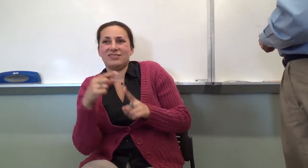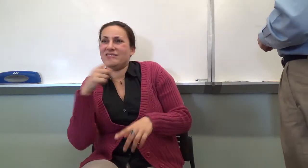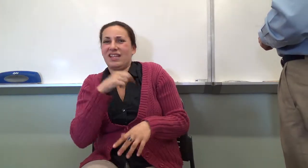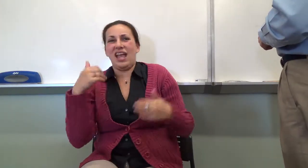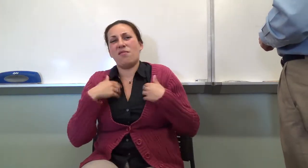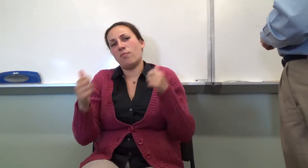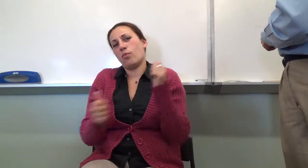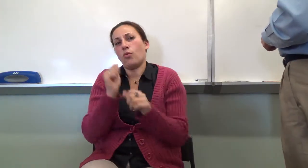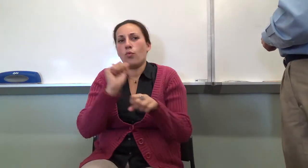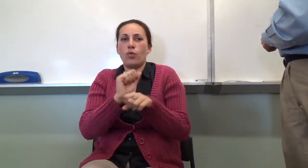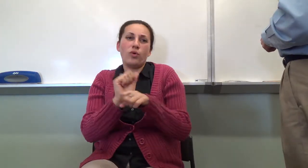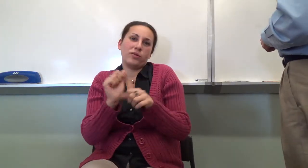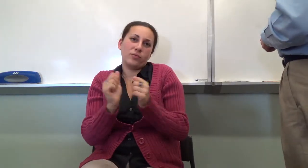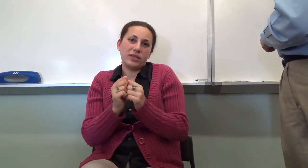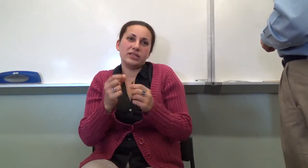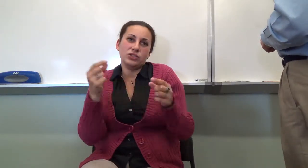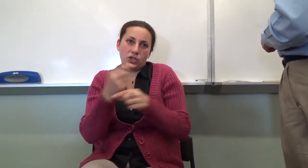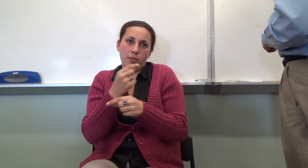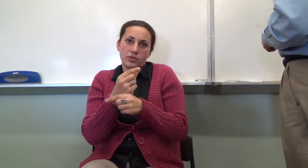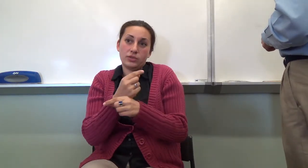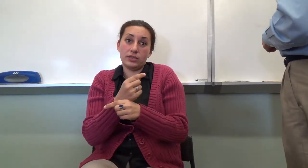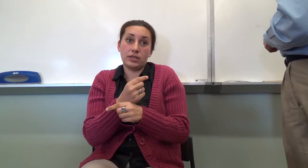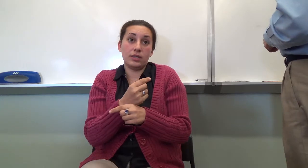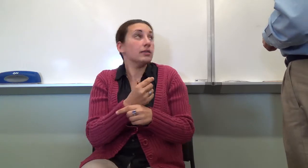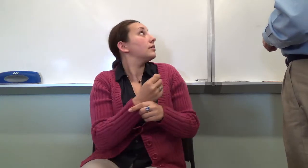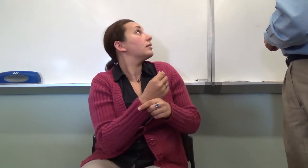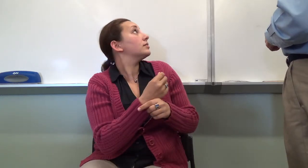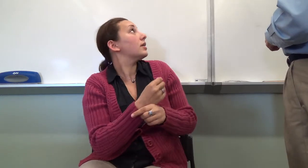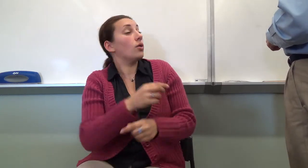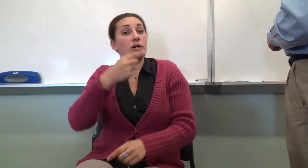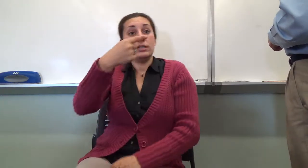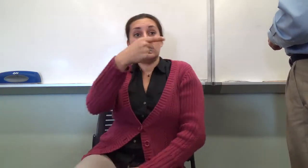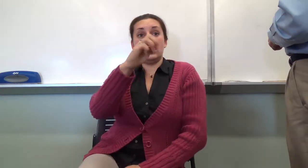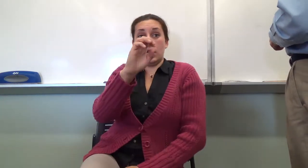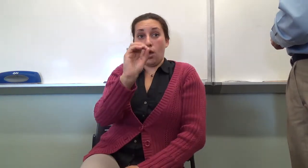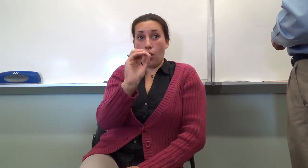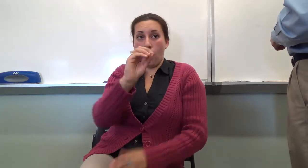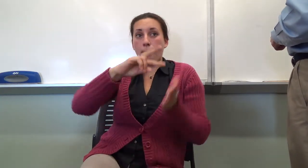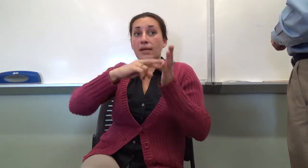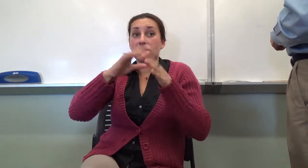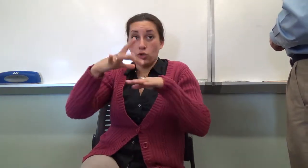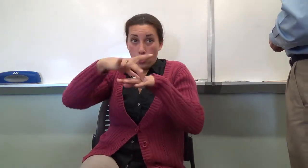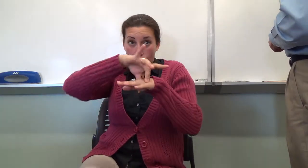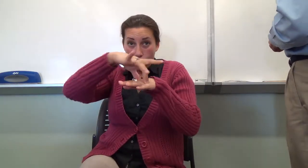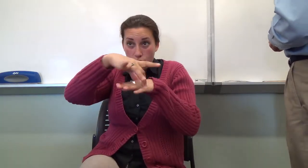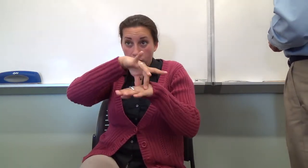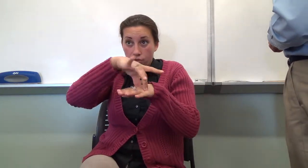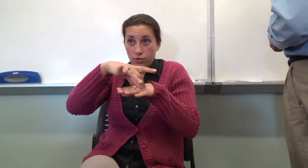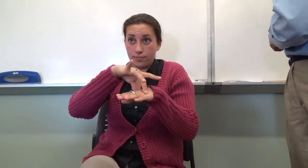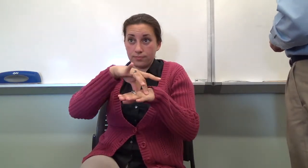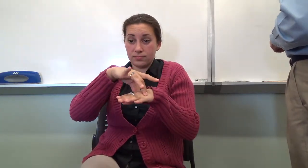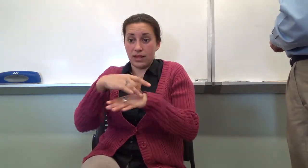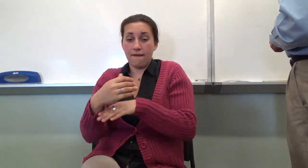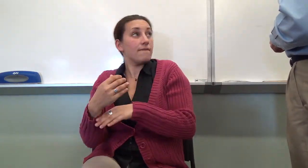These 3 letters mean earth, I thought that was a cost. and these 5 letters mean